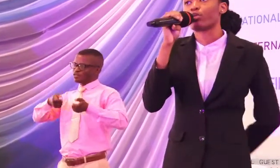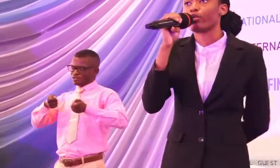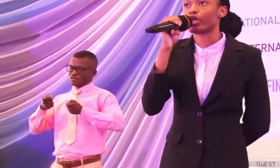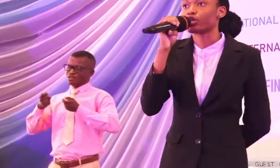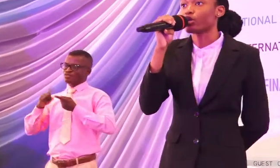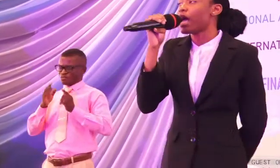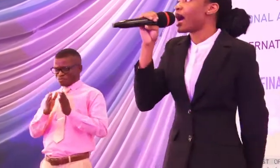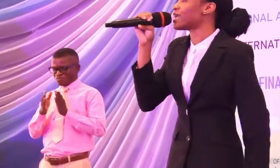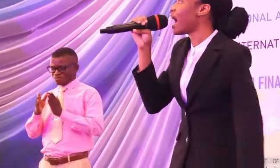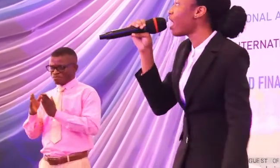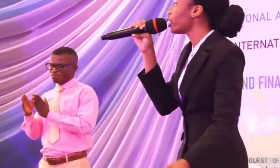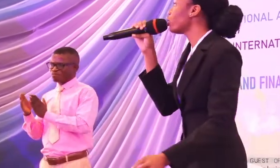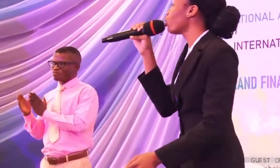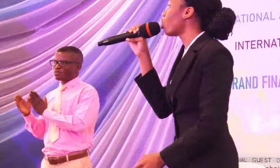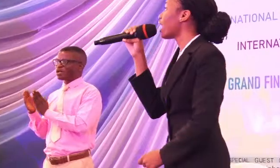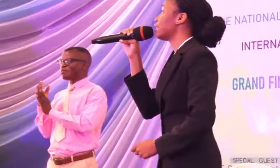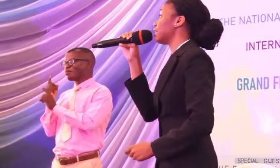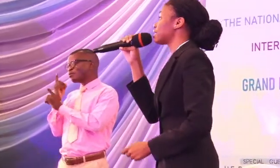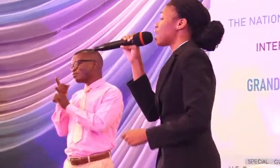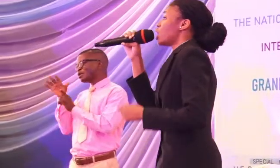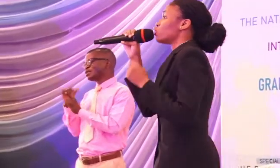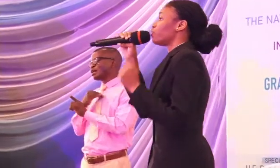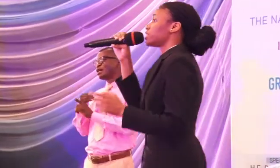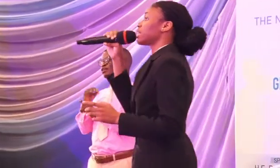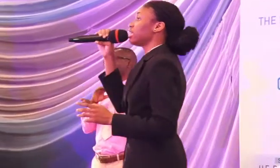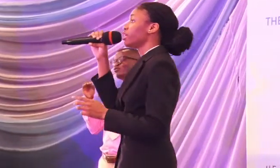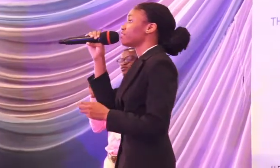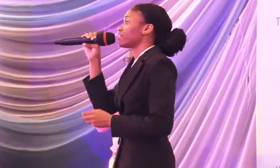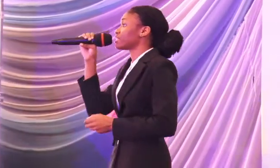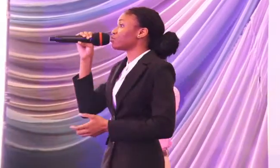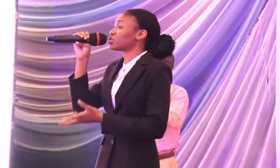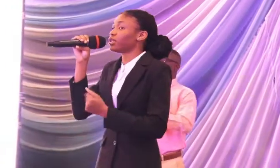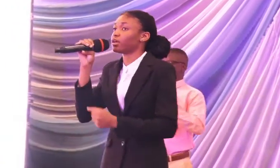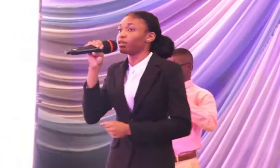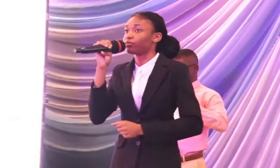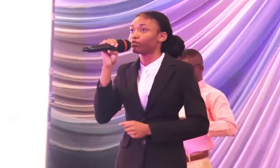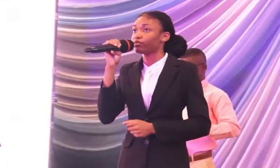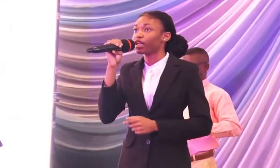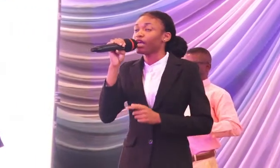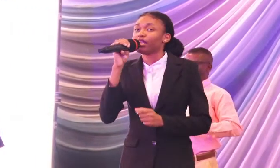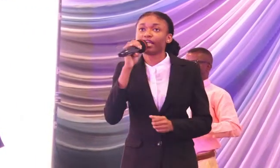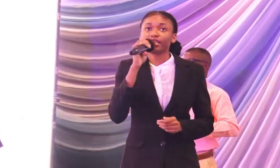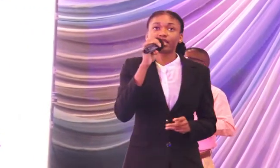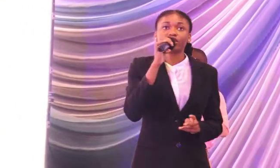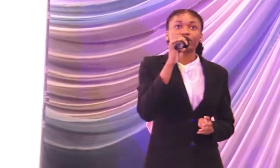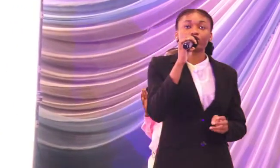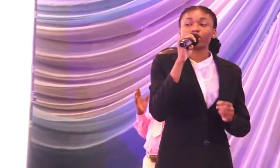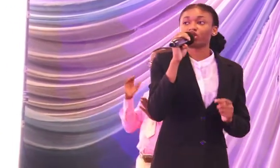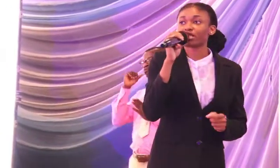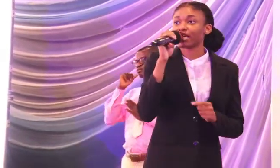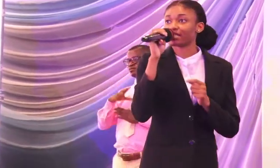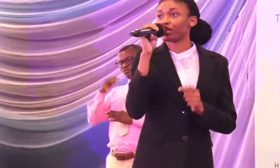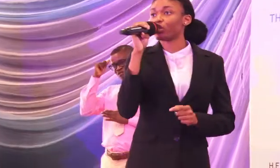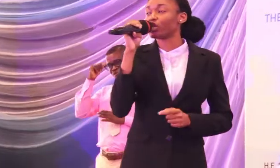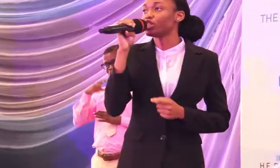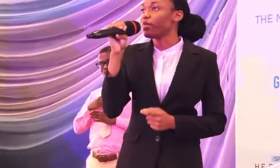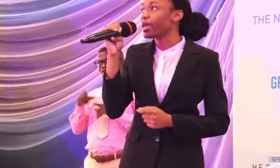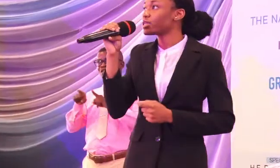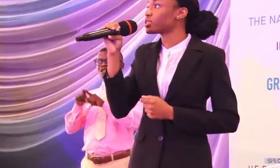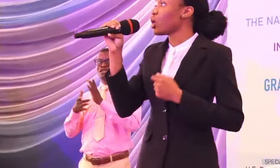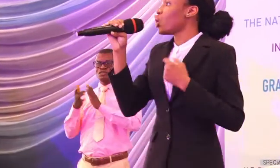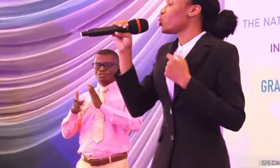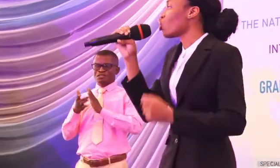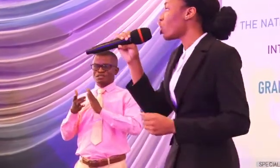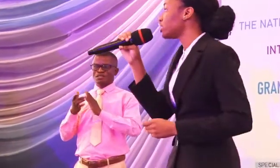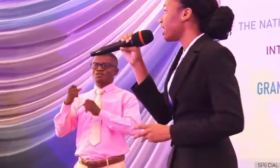successful operation, and how he no longer needs to physically meet victims to lure them. Ladies and gentlemen, just as technology